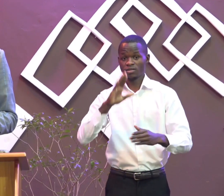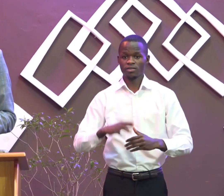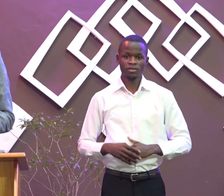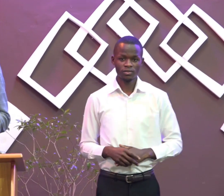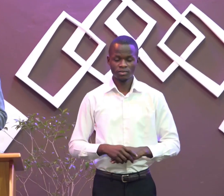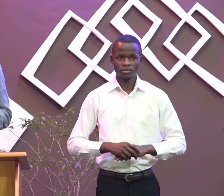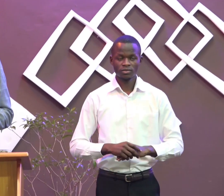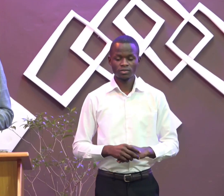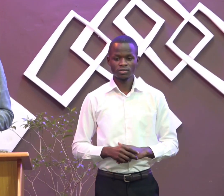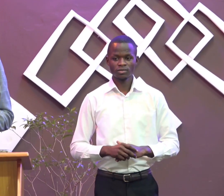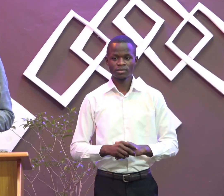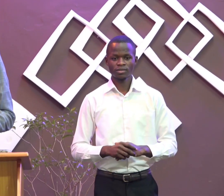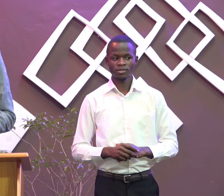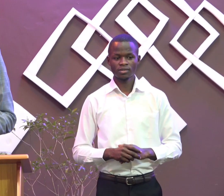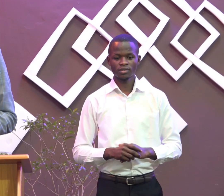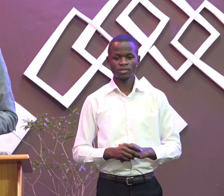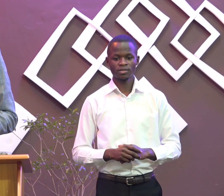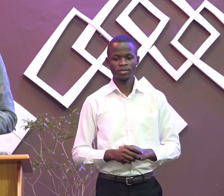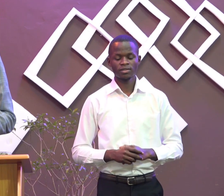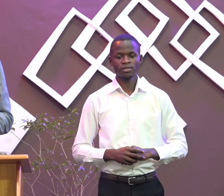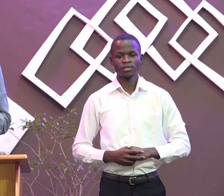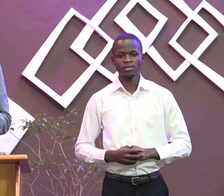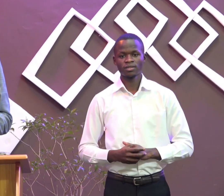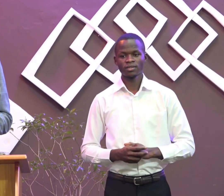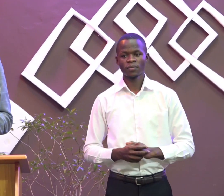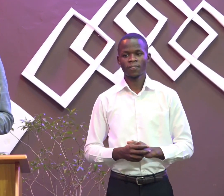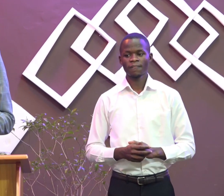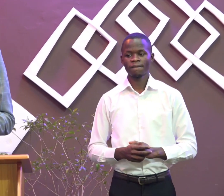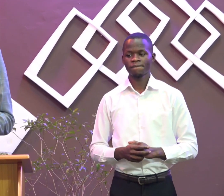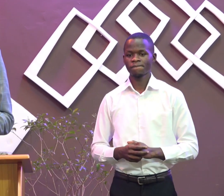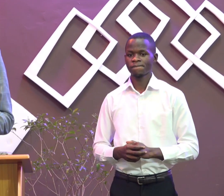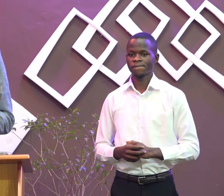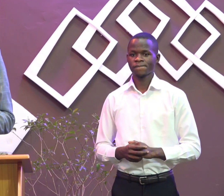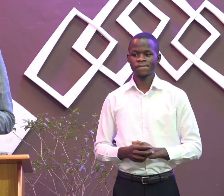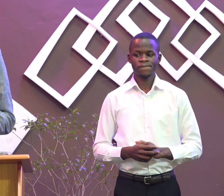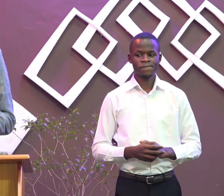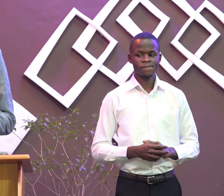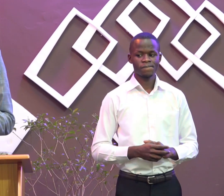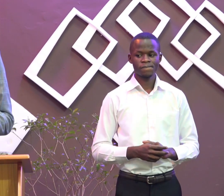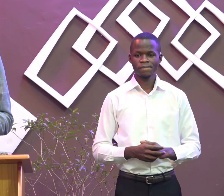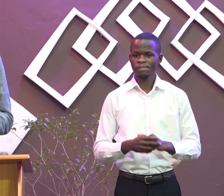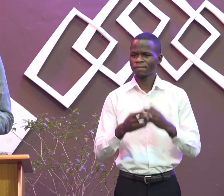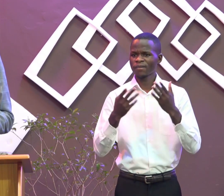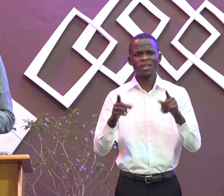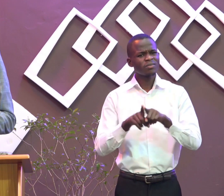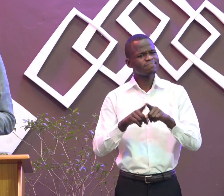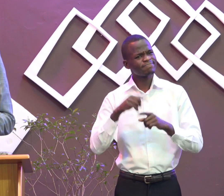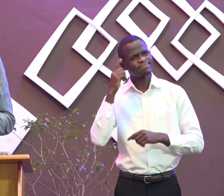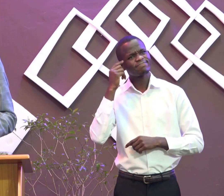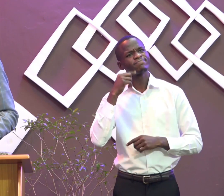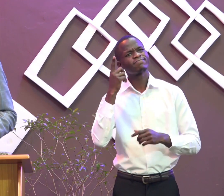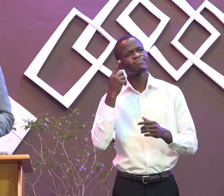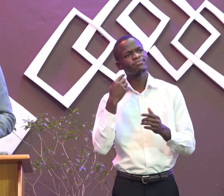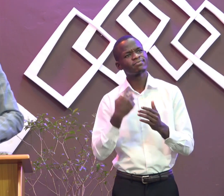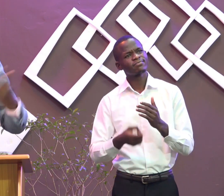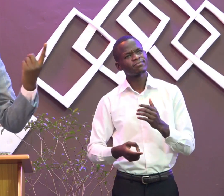When you've not beaten them or tried to do so, but when what you have done is very, very bad. Obo wongo bwangamba butya ne bunga